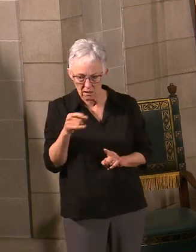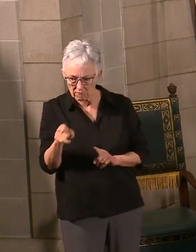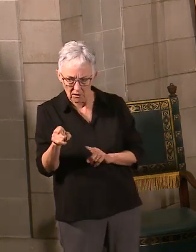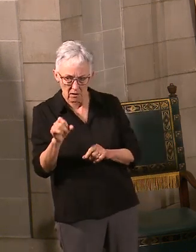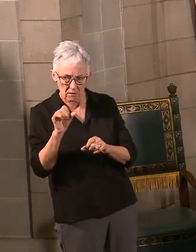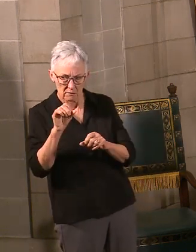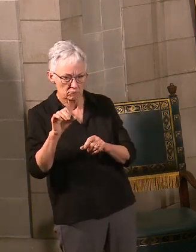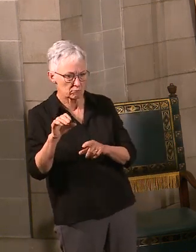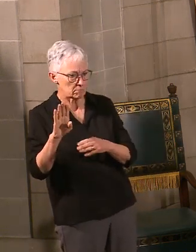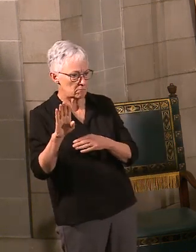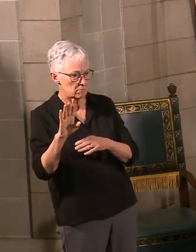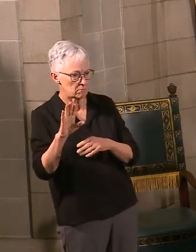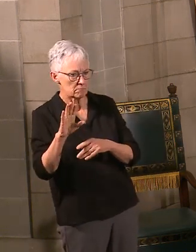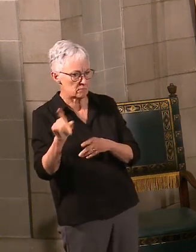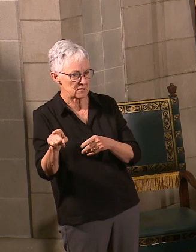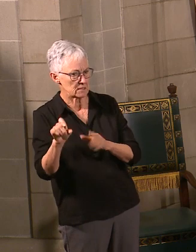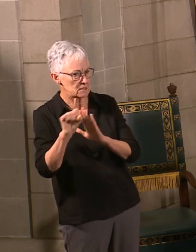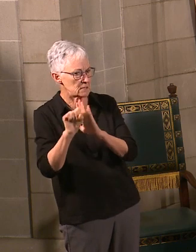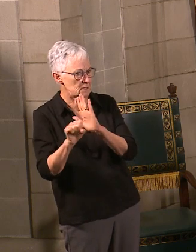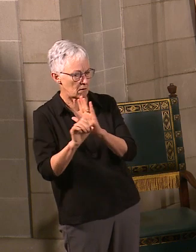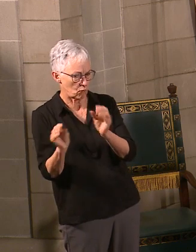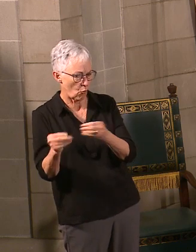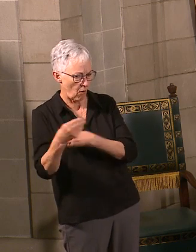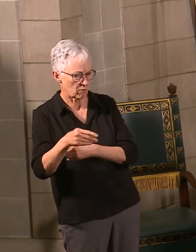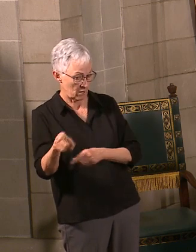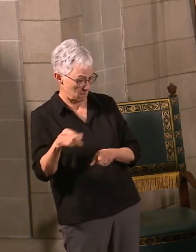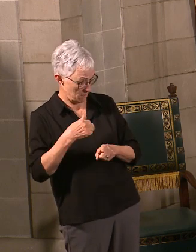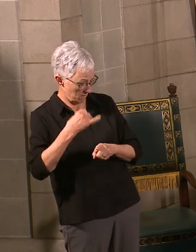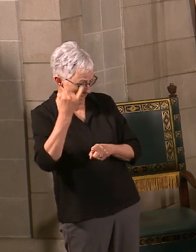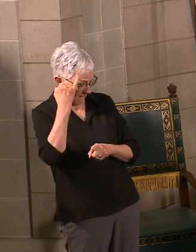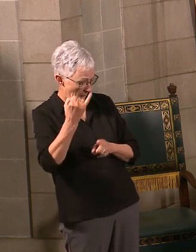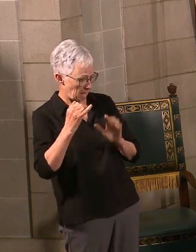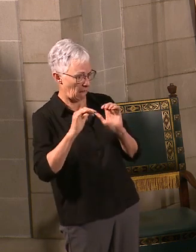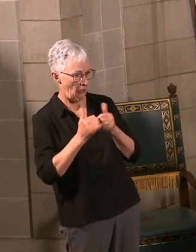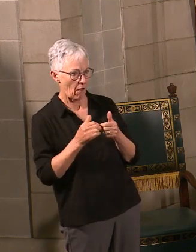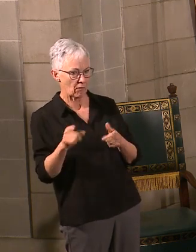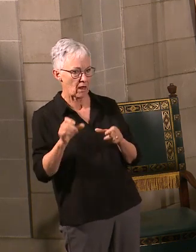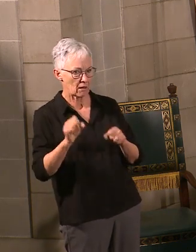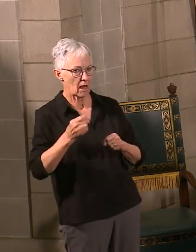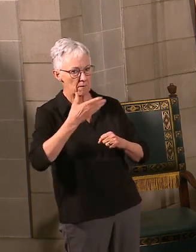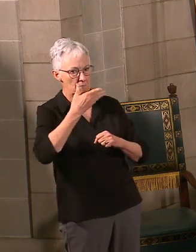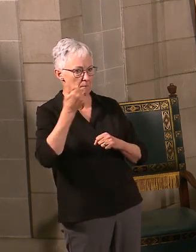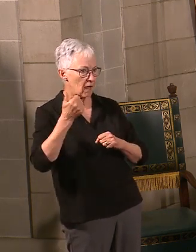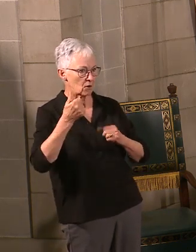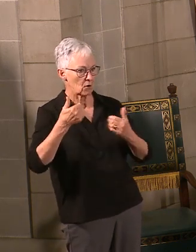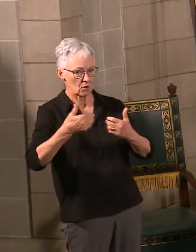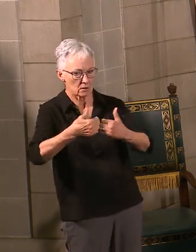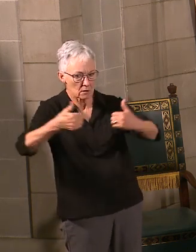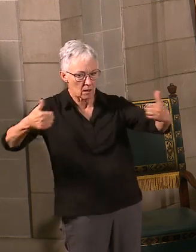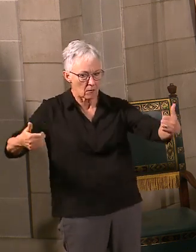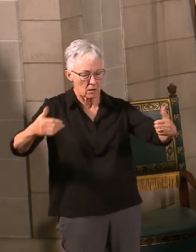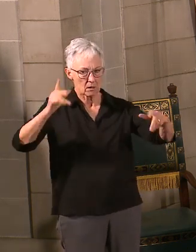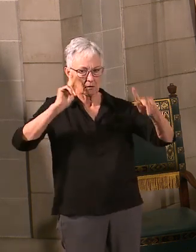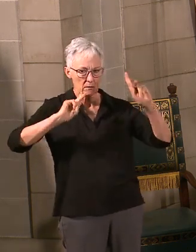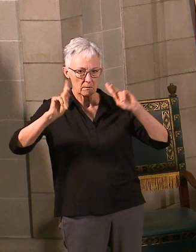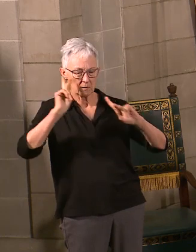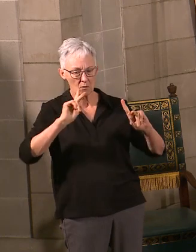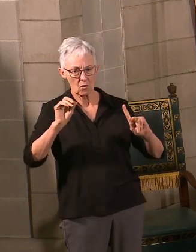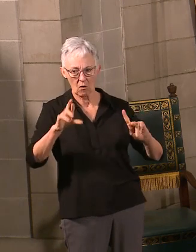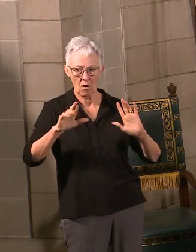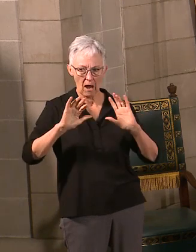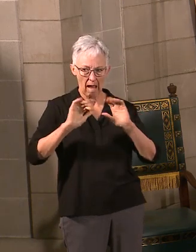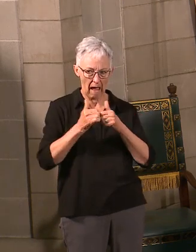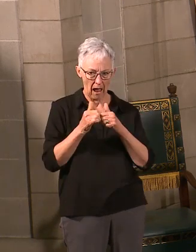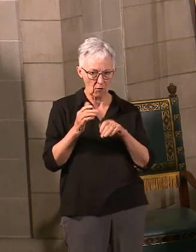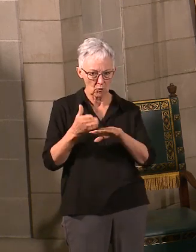how we can improve a work process, this is something that we've done through our continuous improvement process, our Lean Six Sigma efforts. We've already been doing